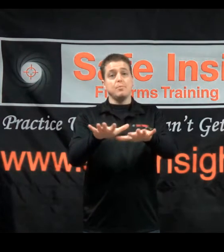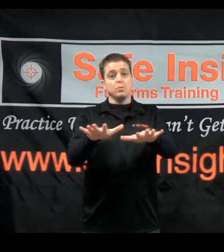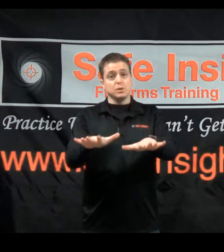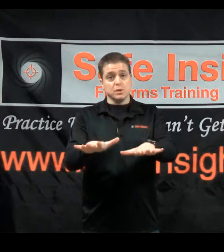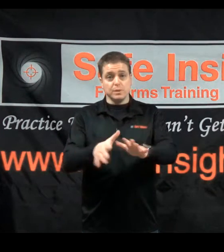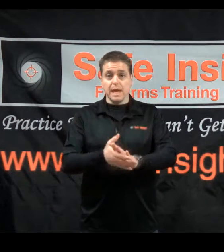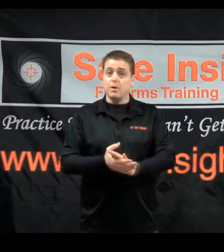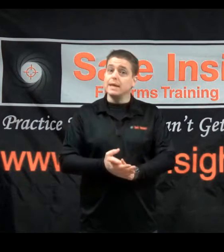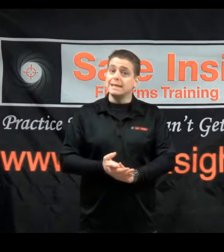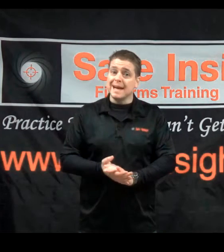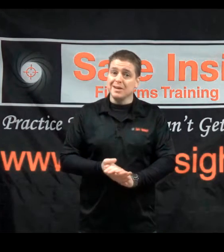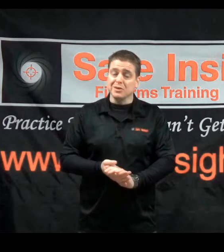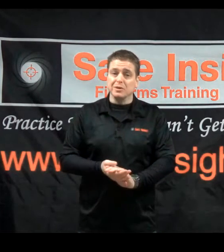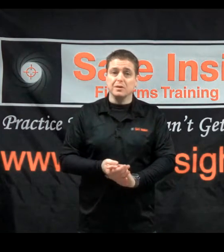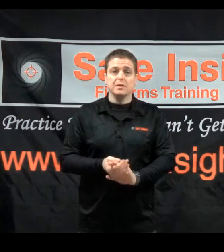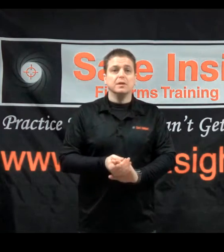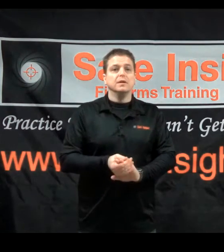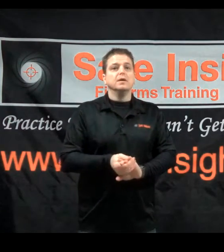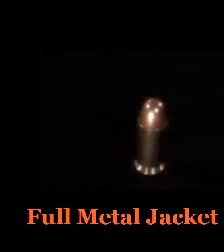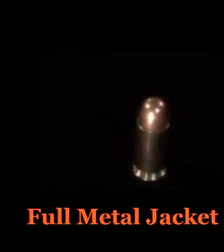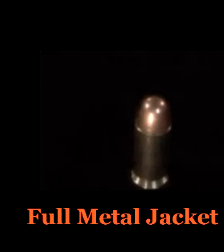or slow down an attacker.